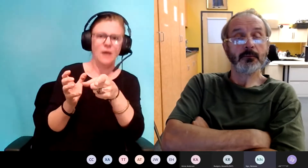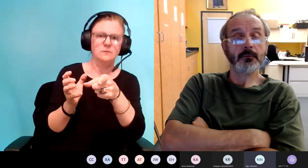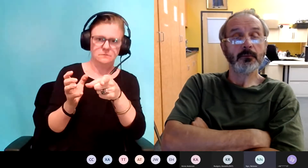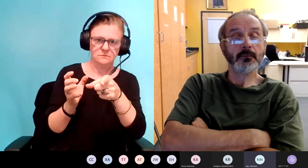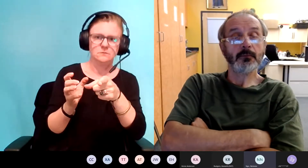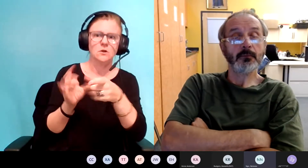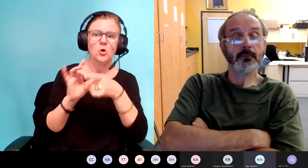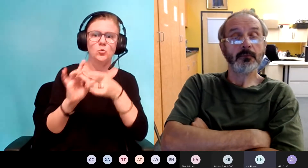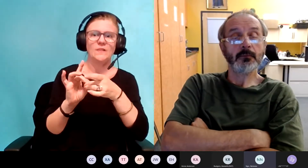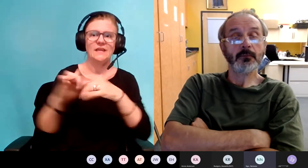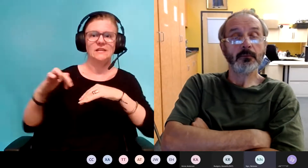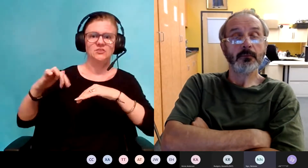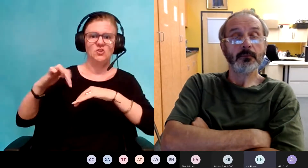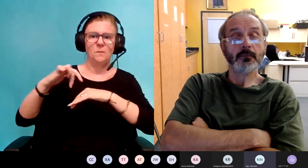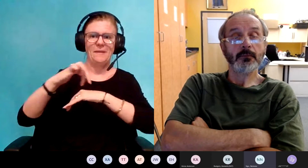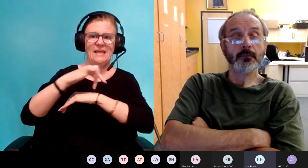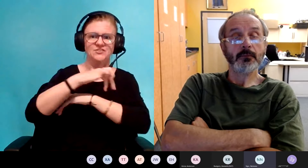the pedestrian